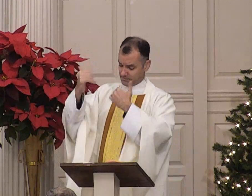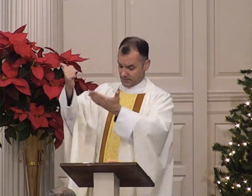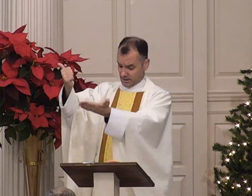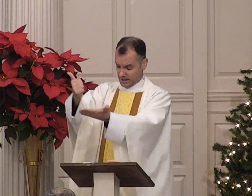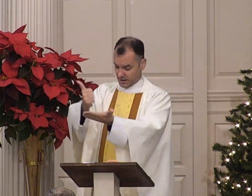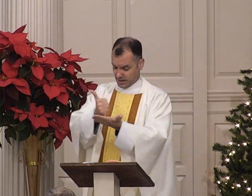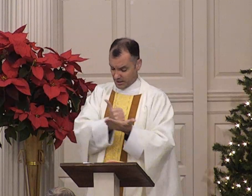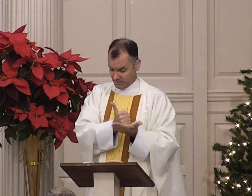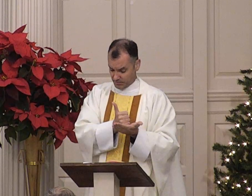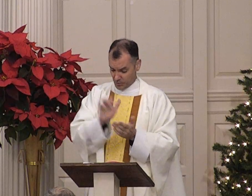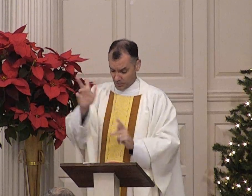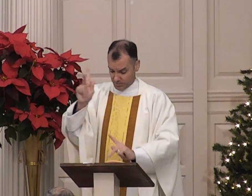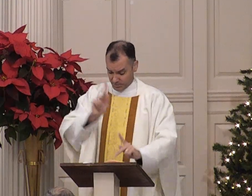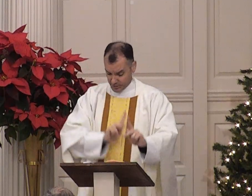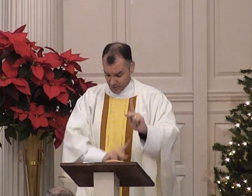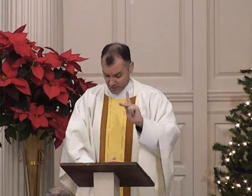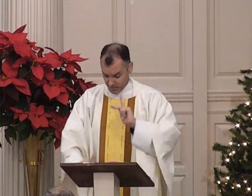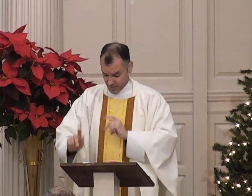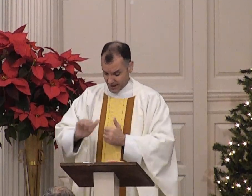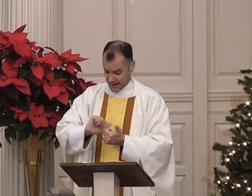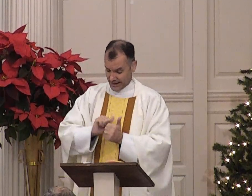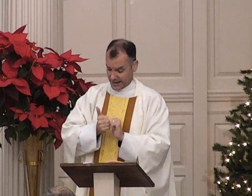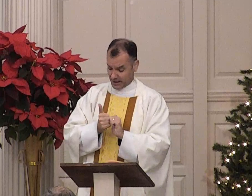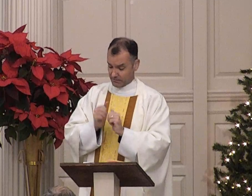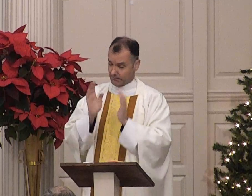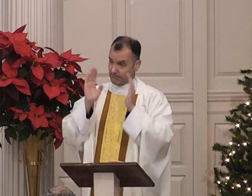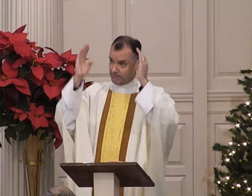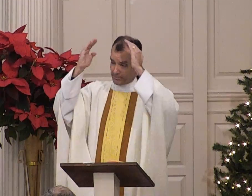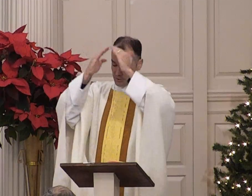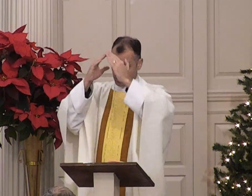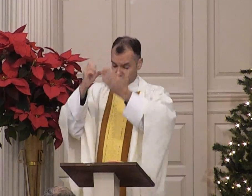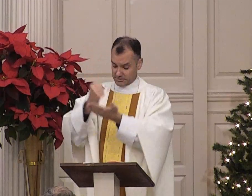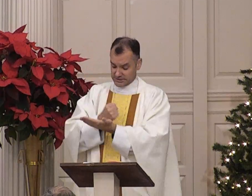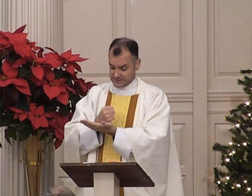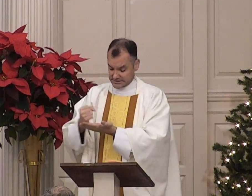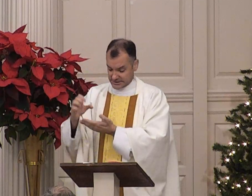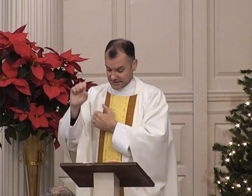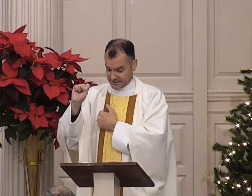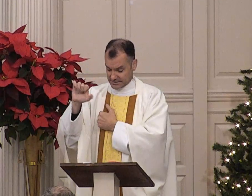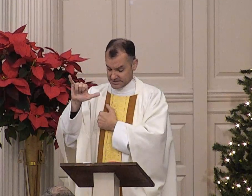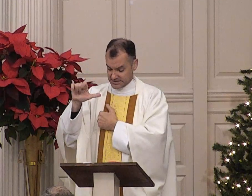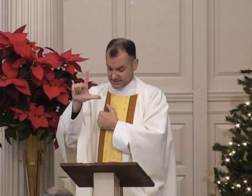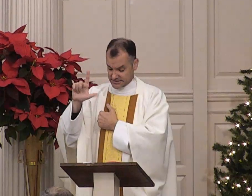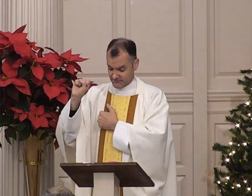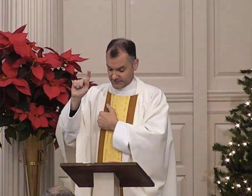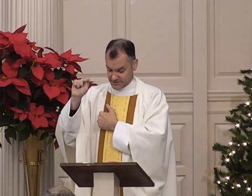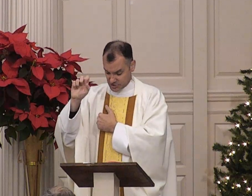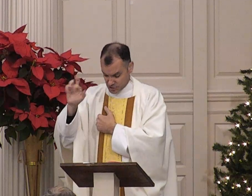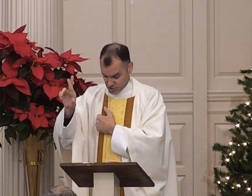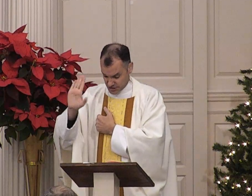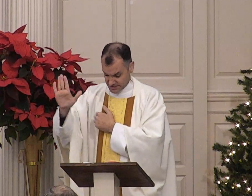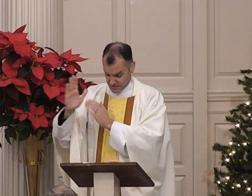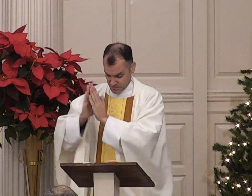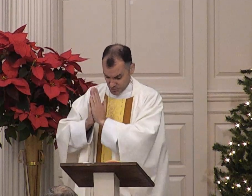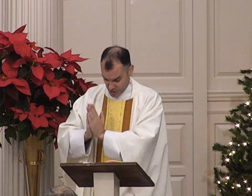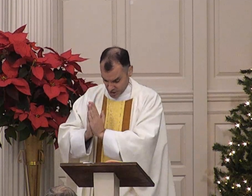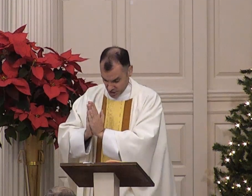Come, O Lord, to the help of your people, sustained by the intercession of Pope Saint